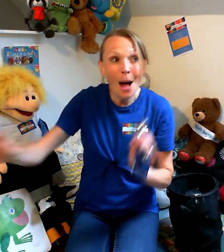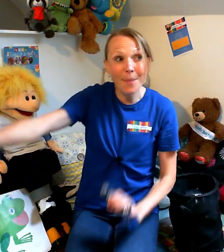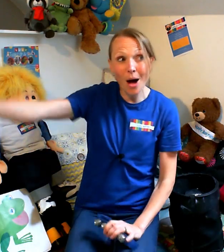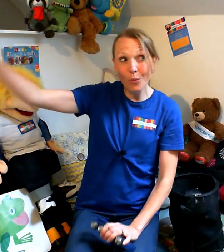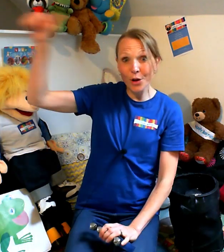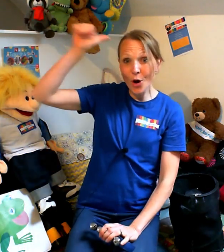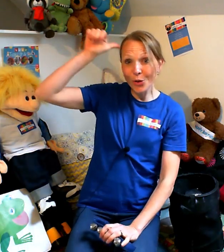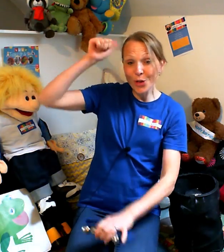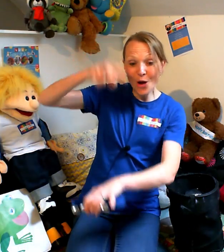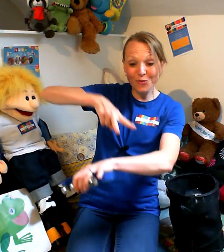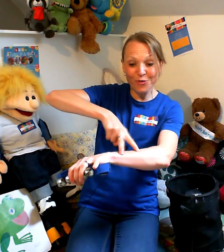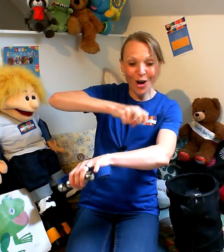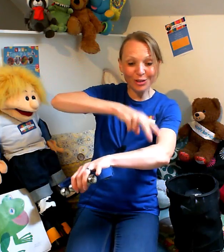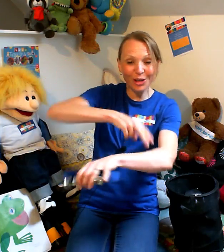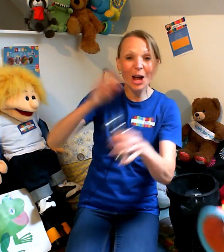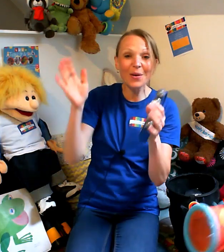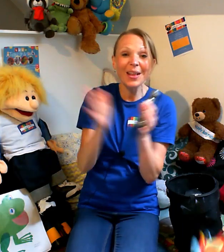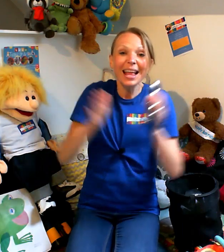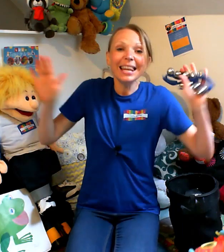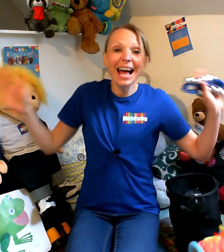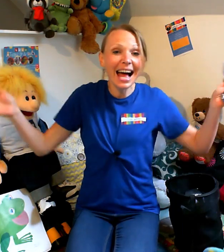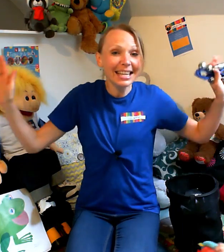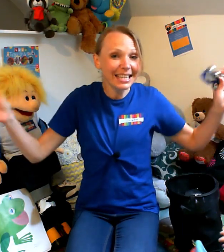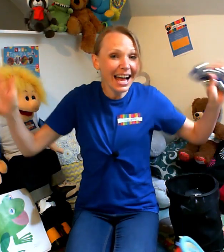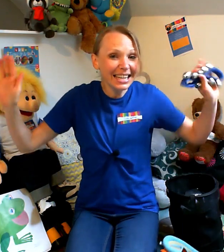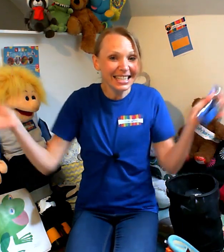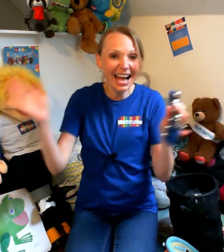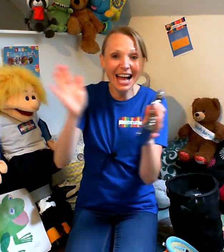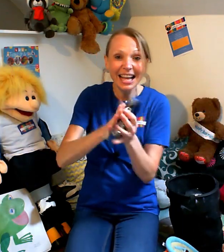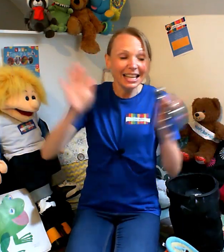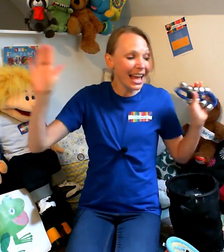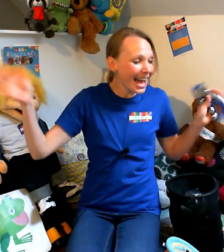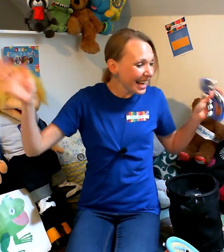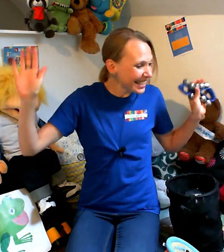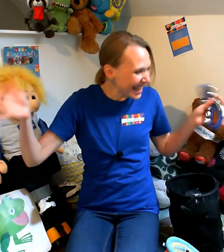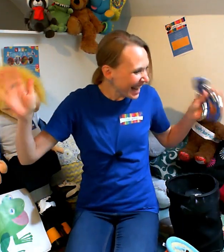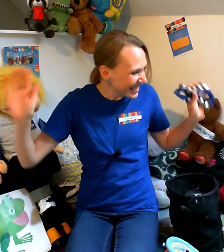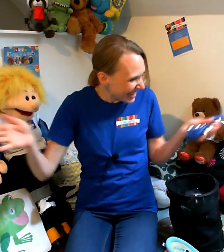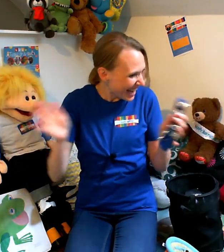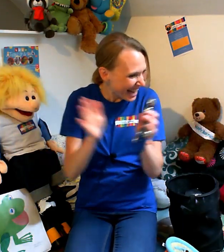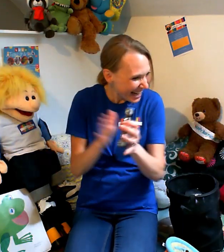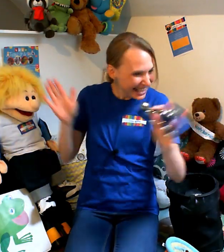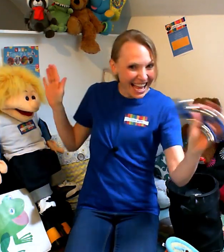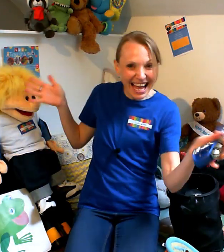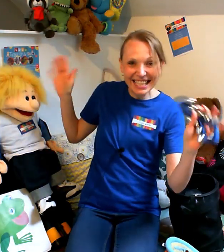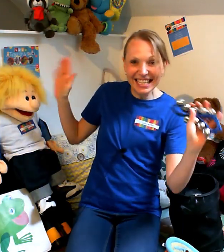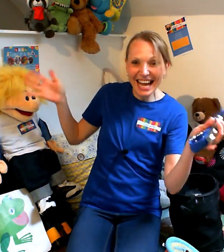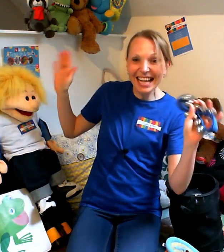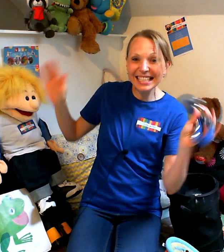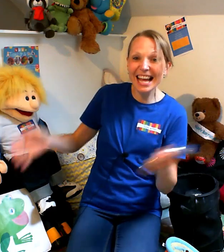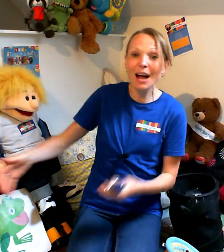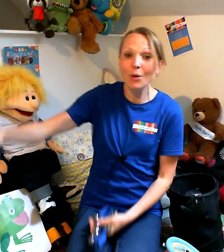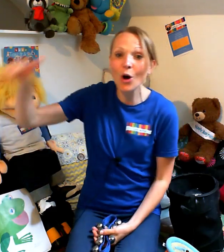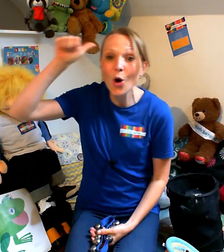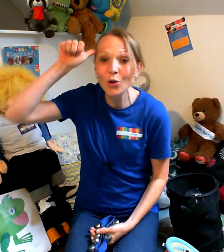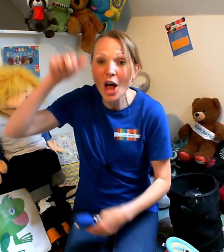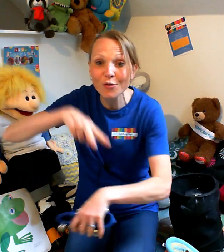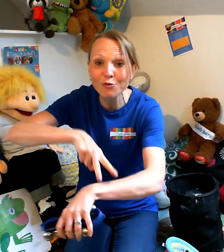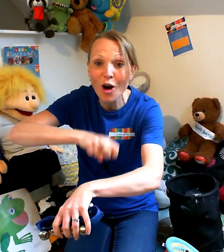But we all know frogs go la di da di da, la di da di da, la di da di da. We all know frogs